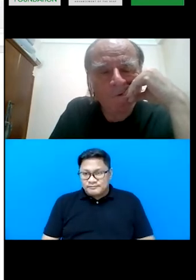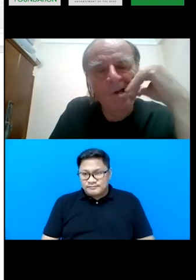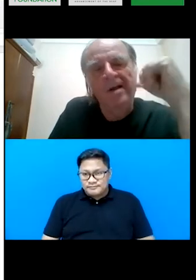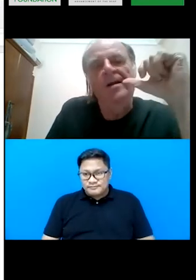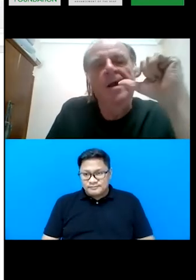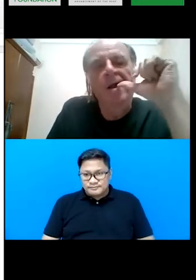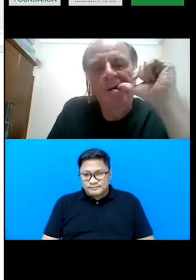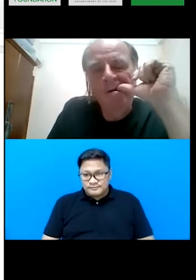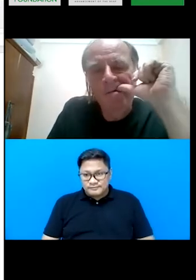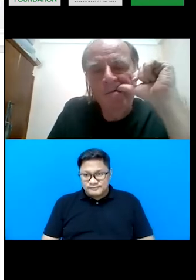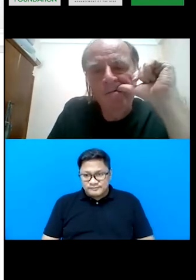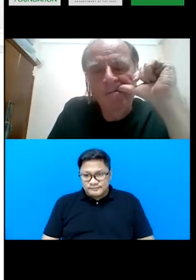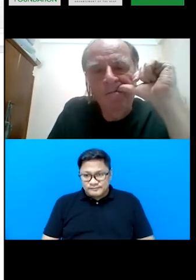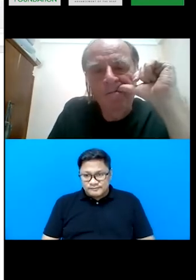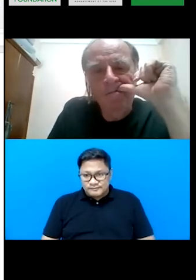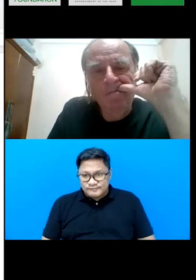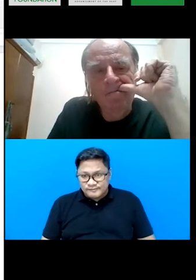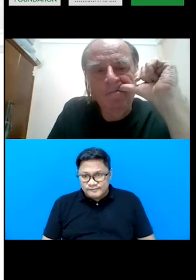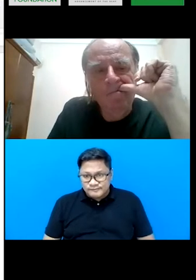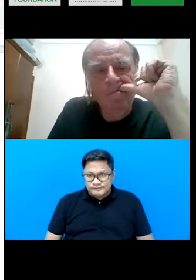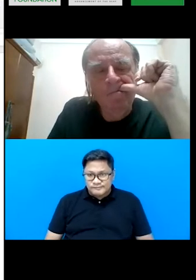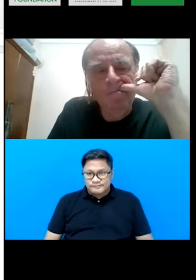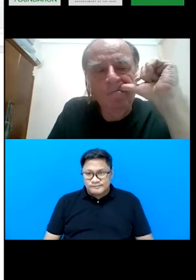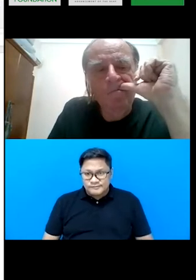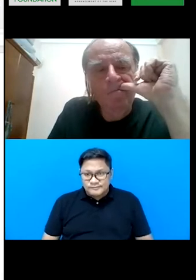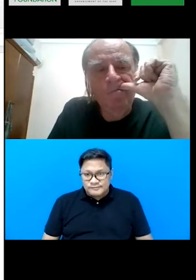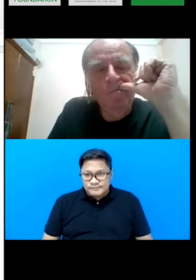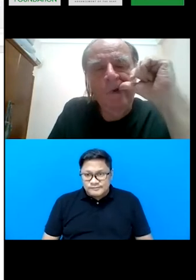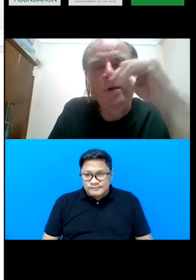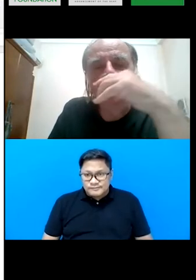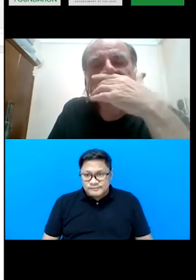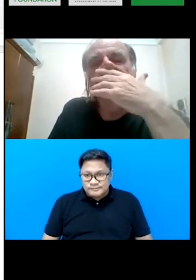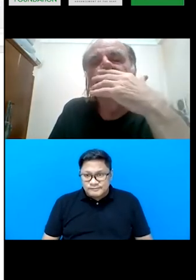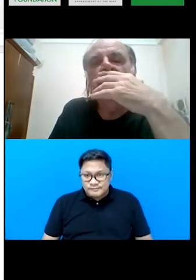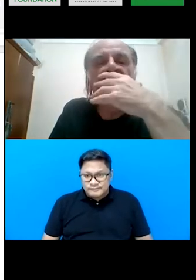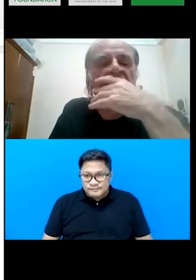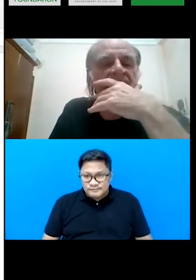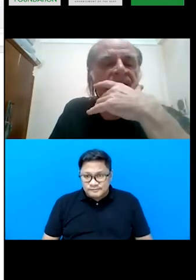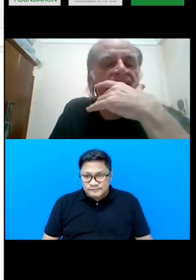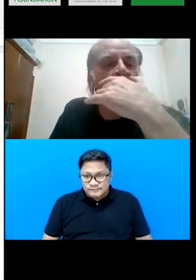Sorry, I'm getting a little bit confused here because we're freezing.